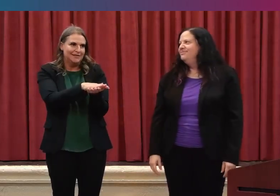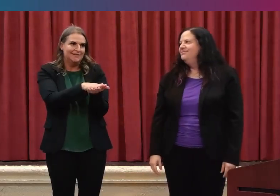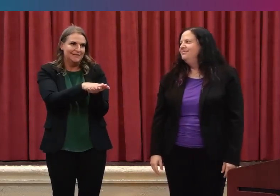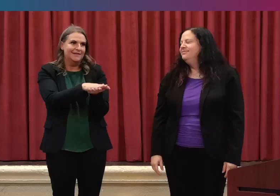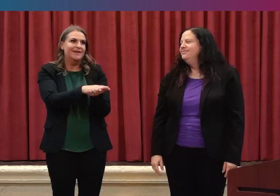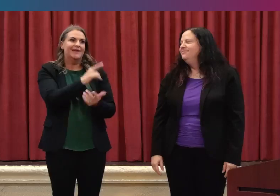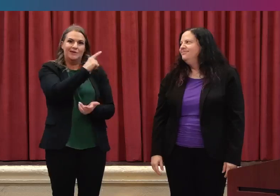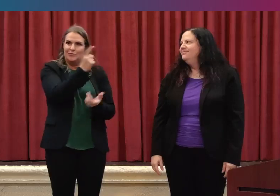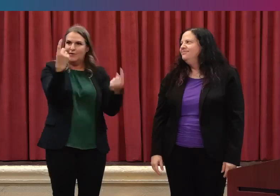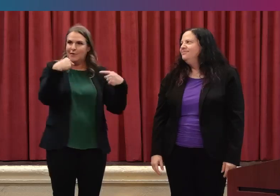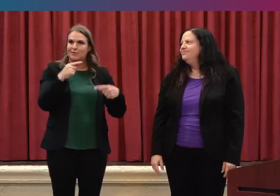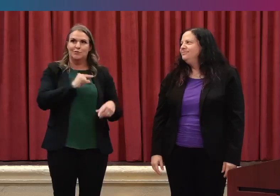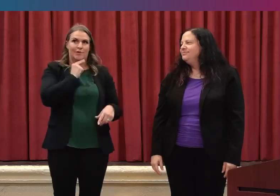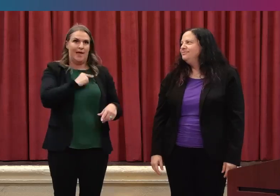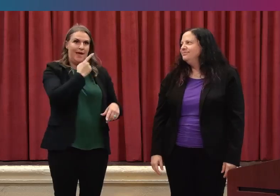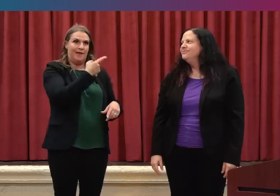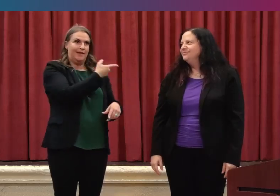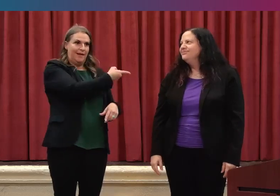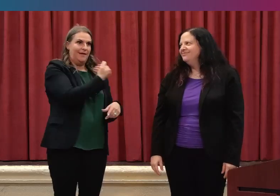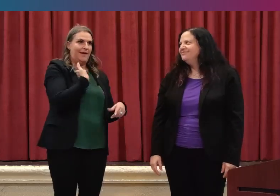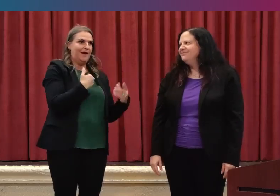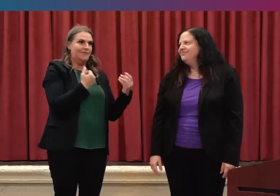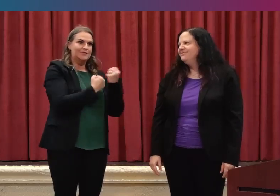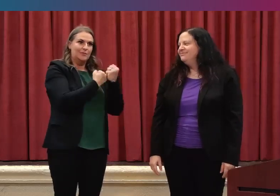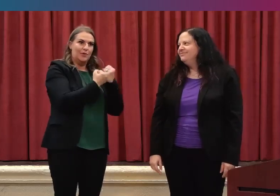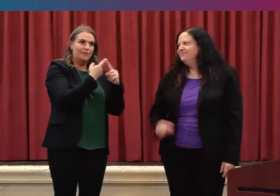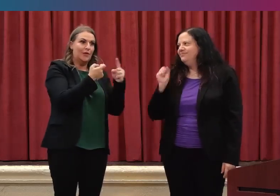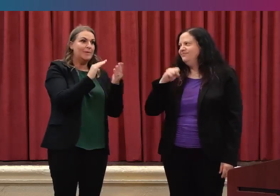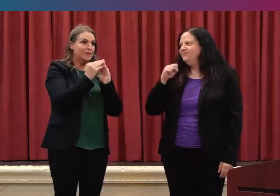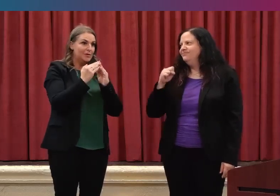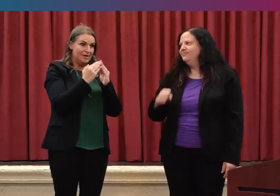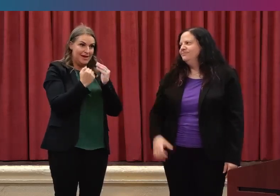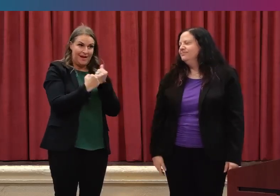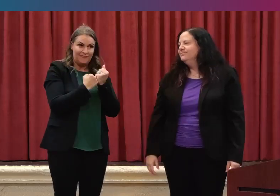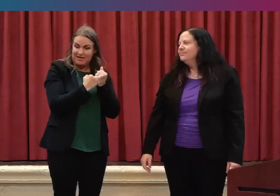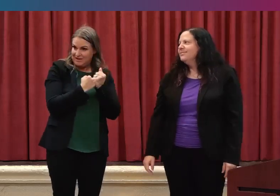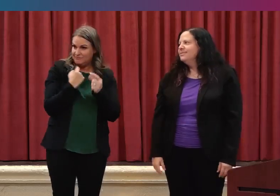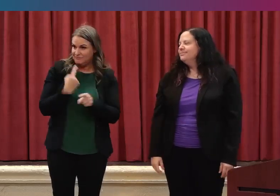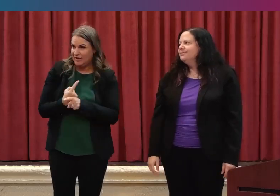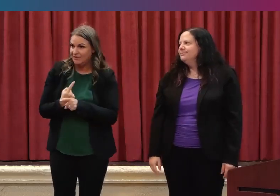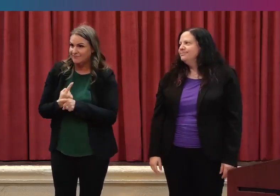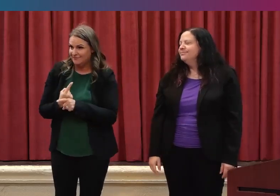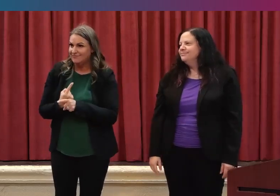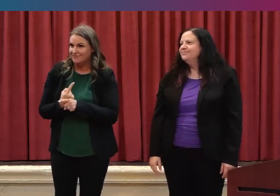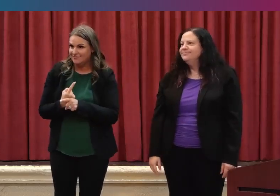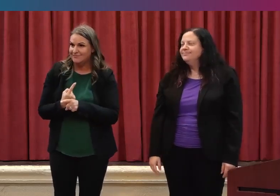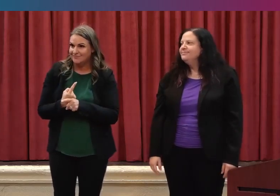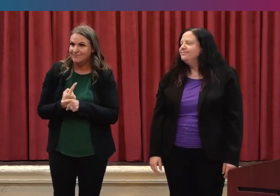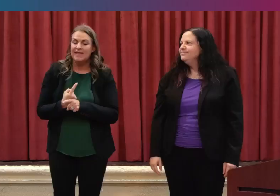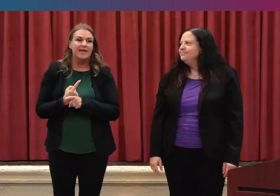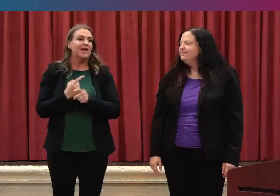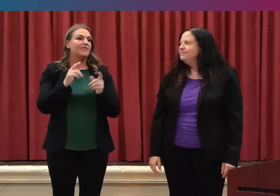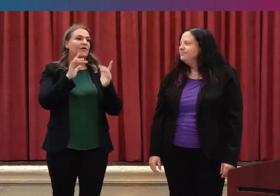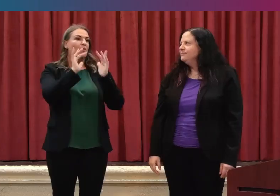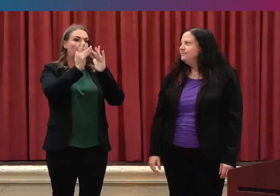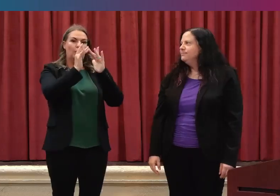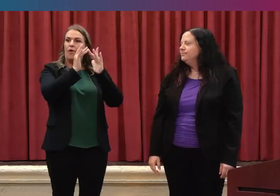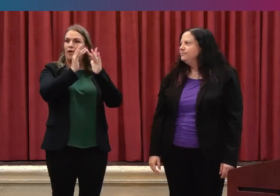services. We talked about the importance of documentation. So you can come to GLAD and get support from the community advocate. Bring your documentation with